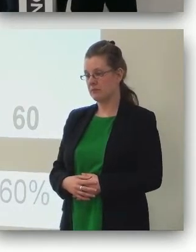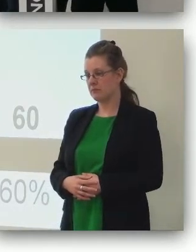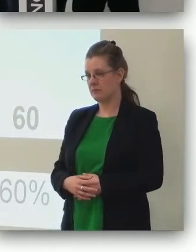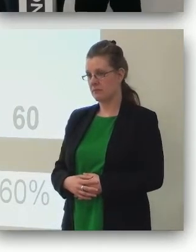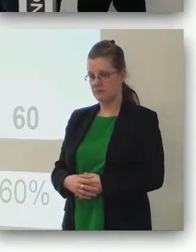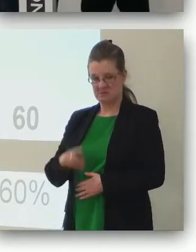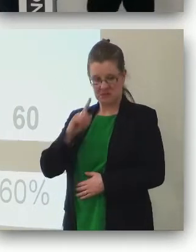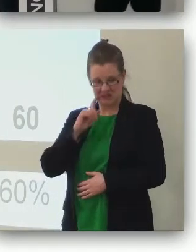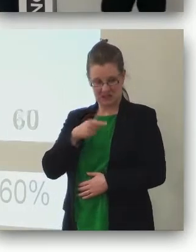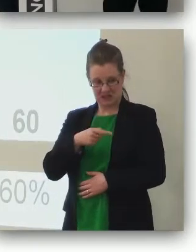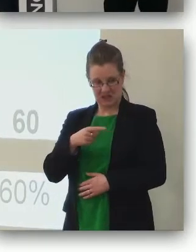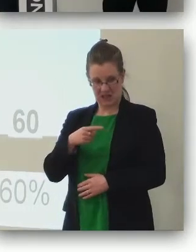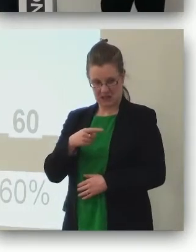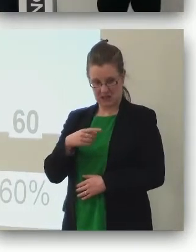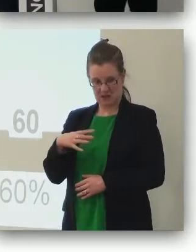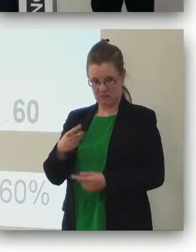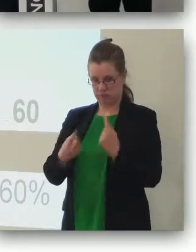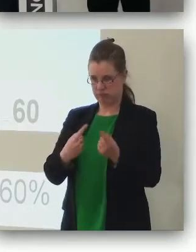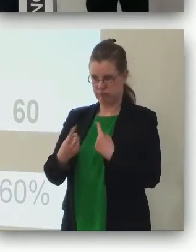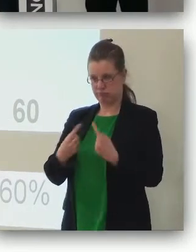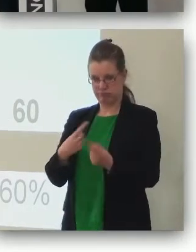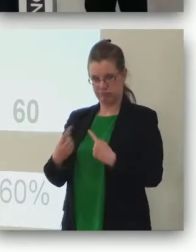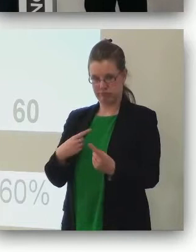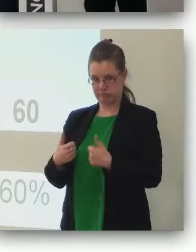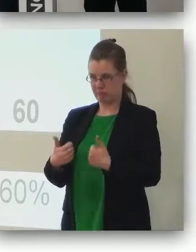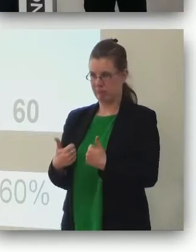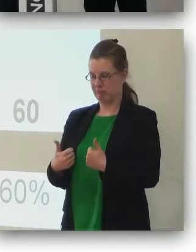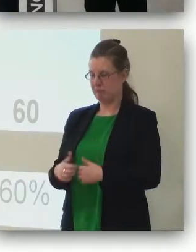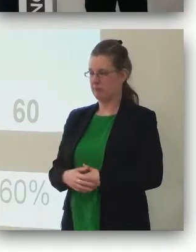this time. Getting the hang of it. Yeah.